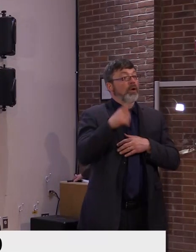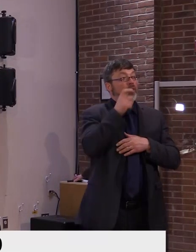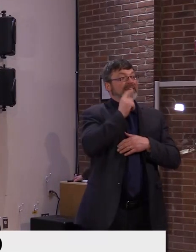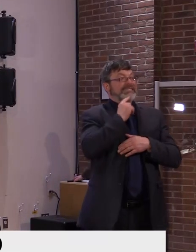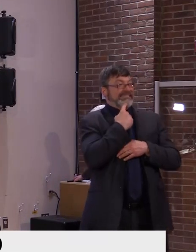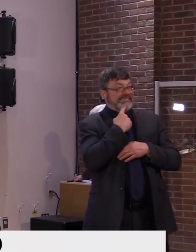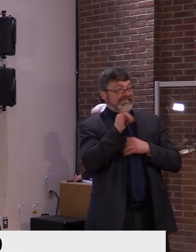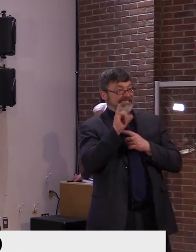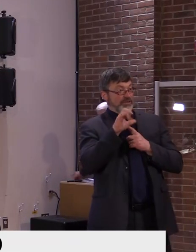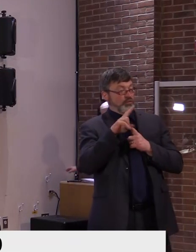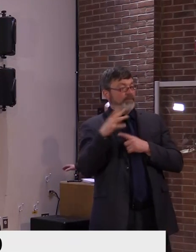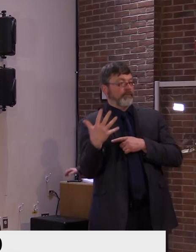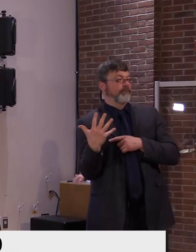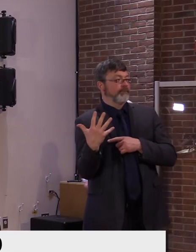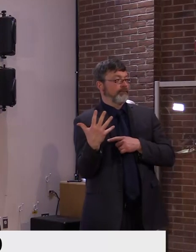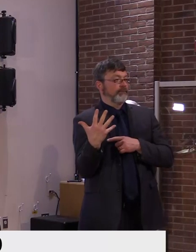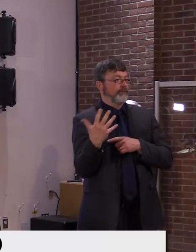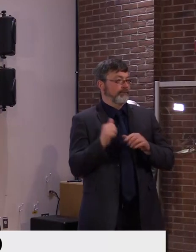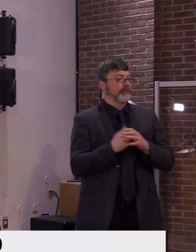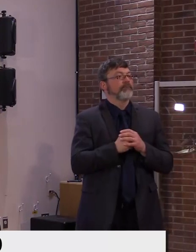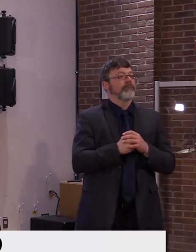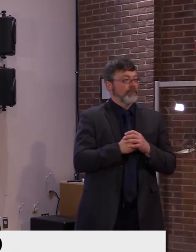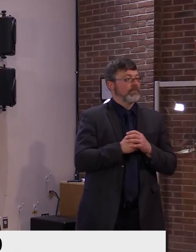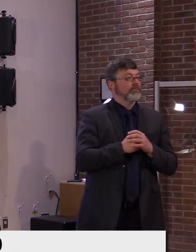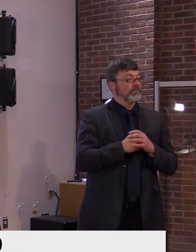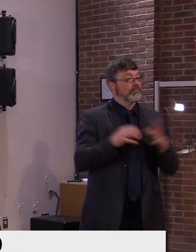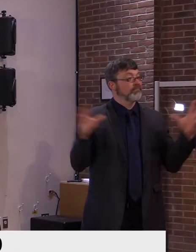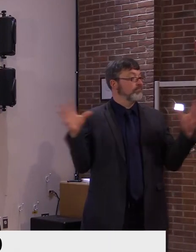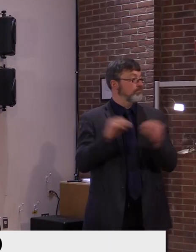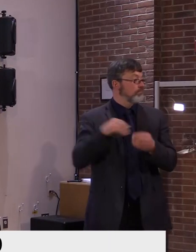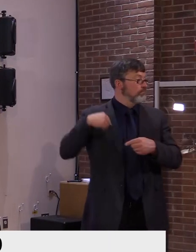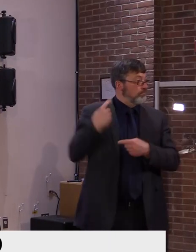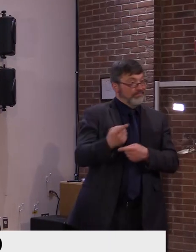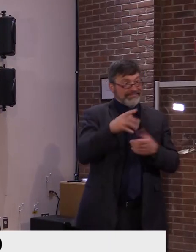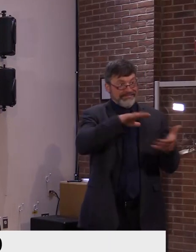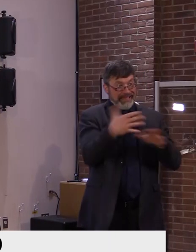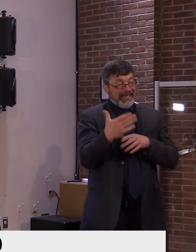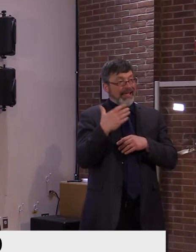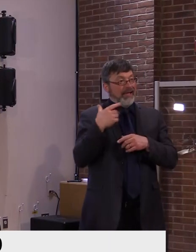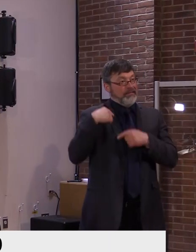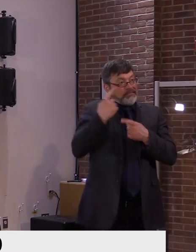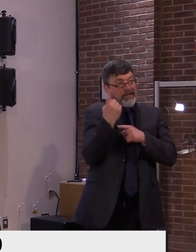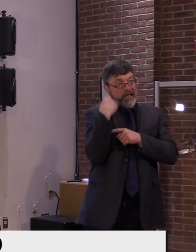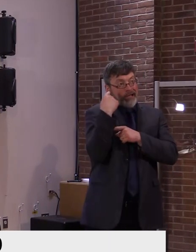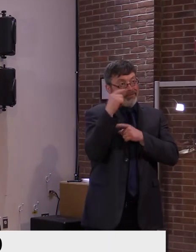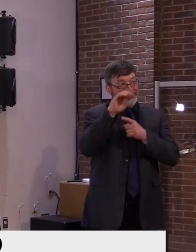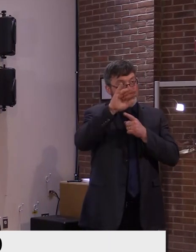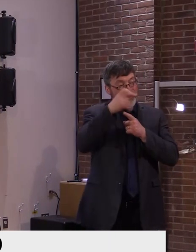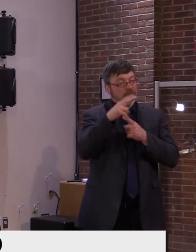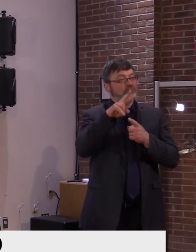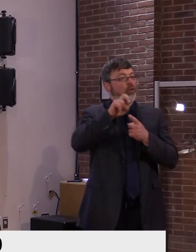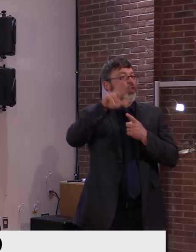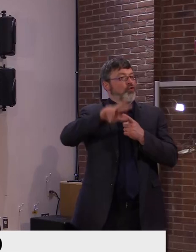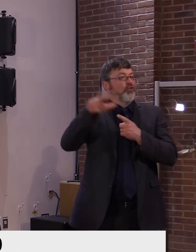We've had only a few deaths thus far in April, but unfortunately we are now at 233